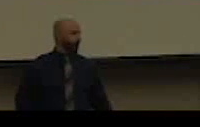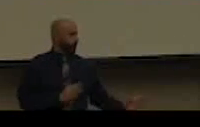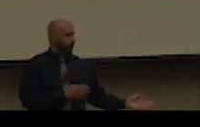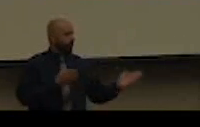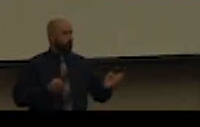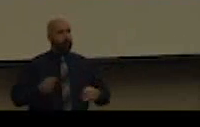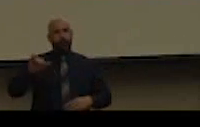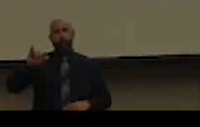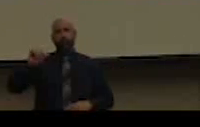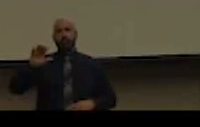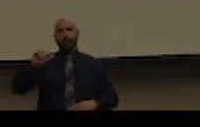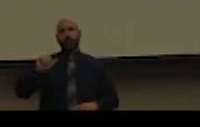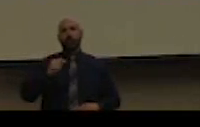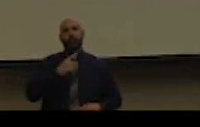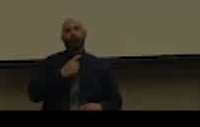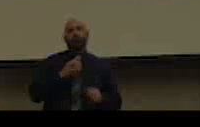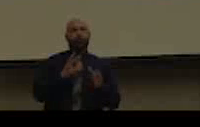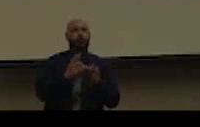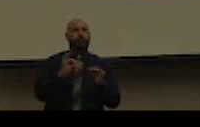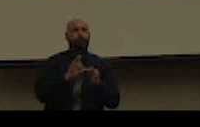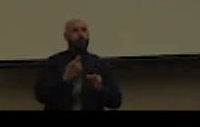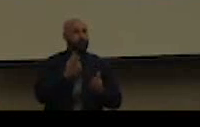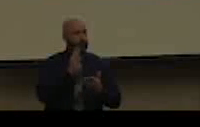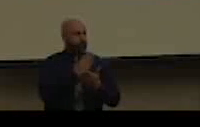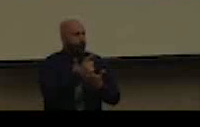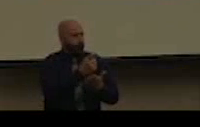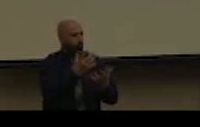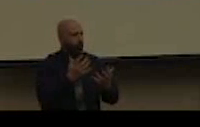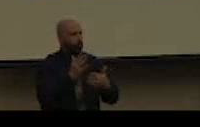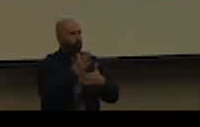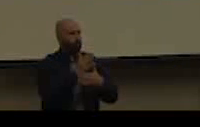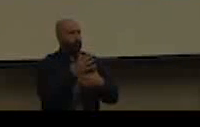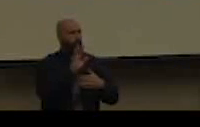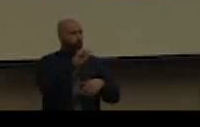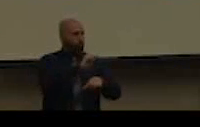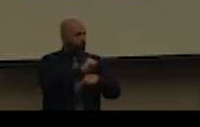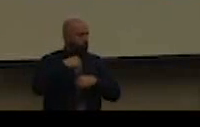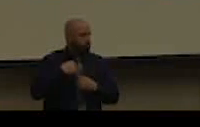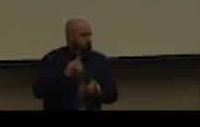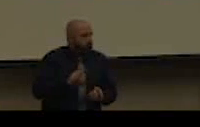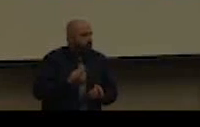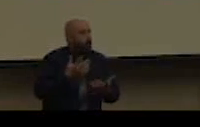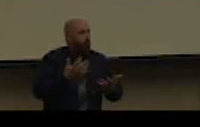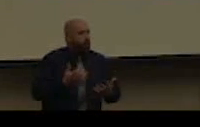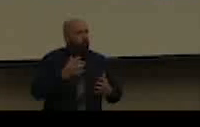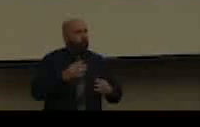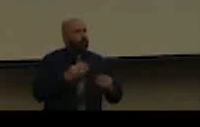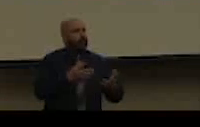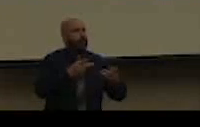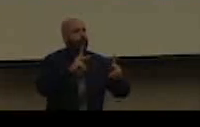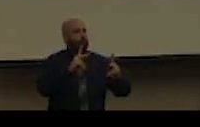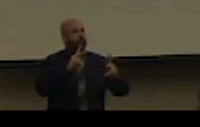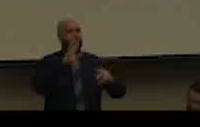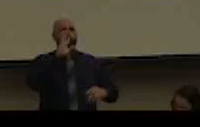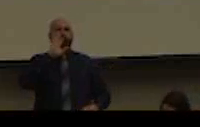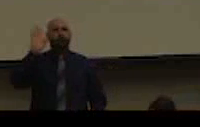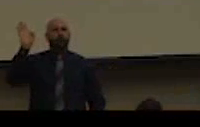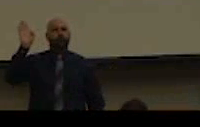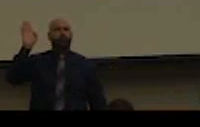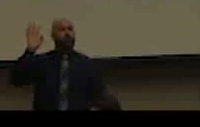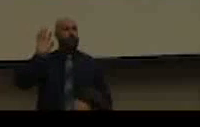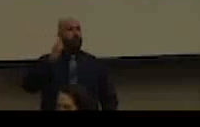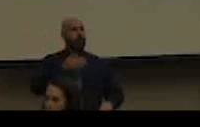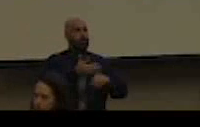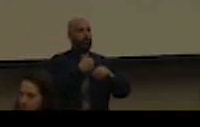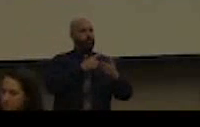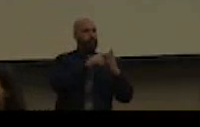noted to us that you wanted to share some of the work that had happened. I want to certainly give space for that. Before we do it, for those that were less in the particulars of session, I'm